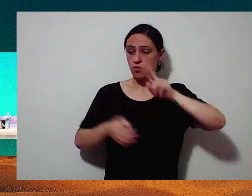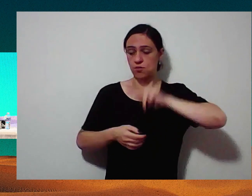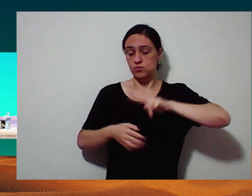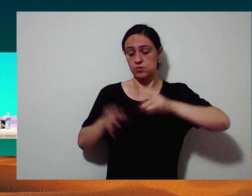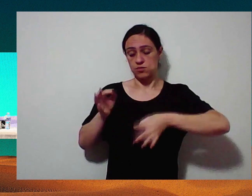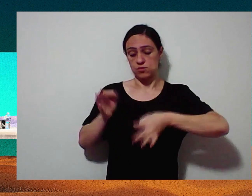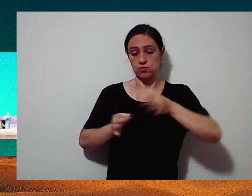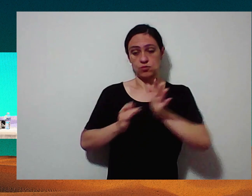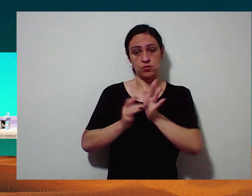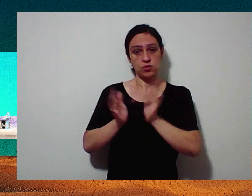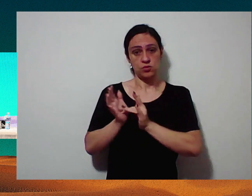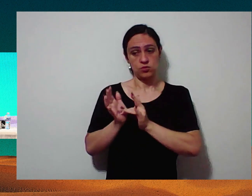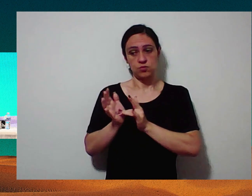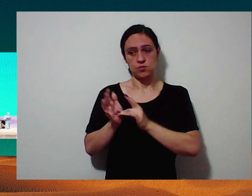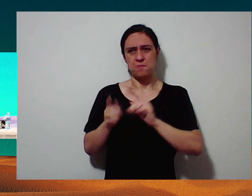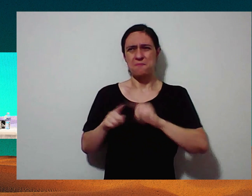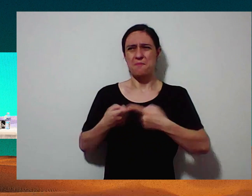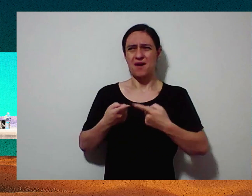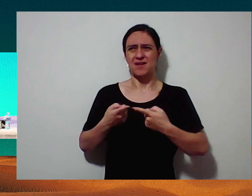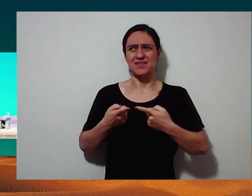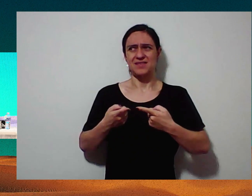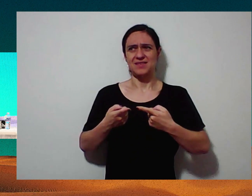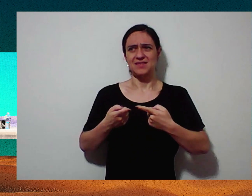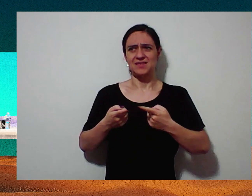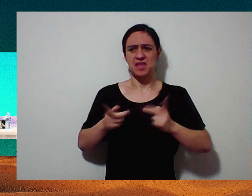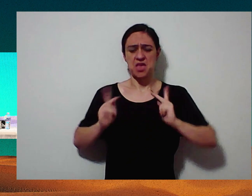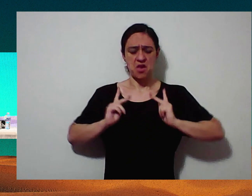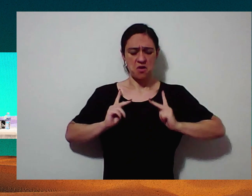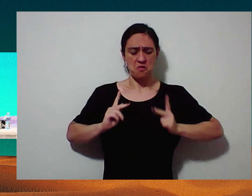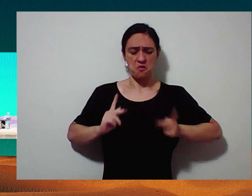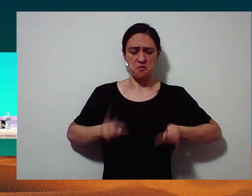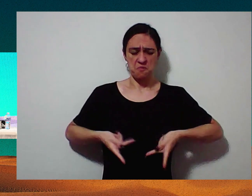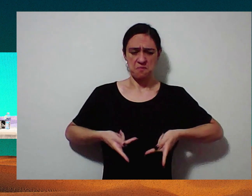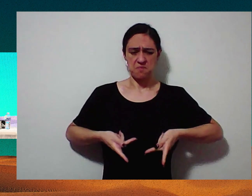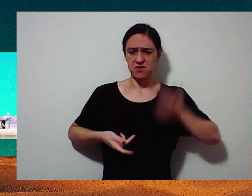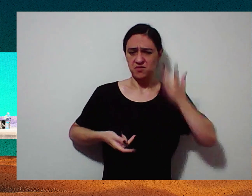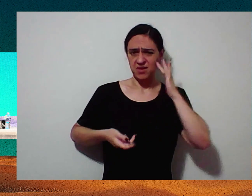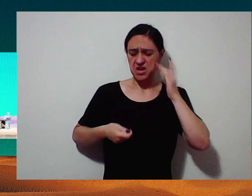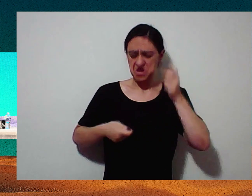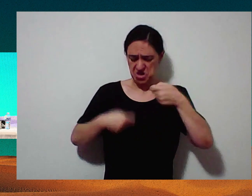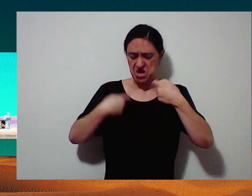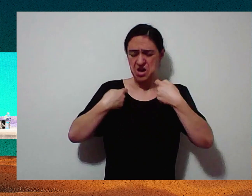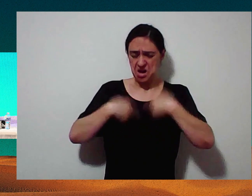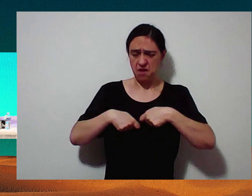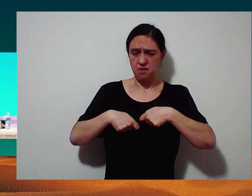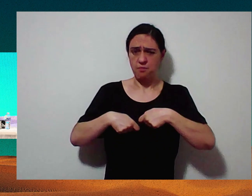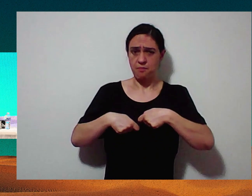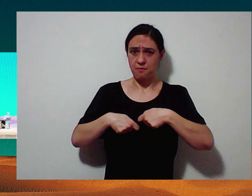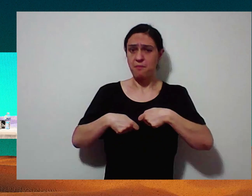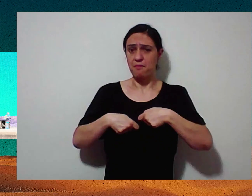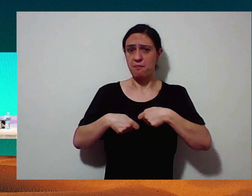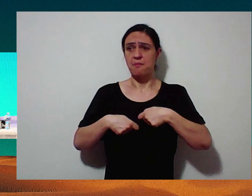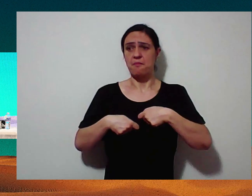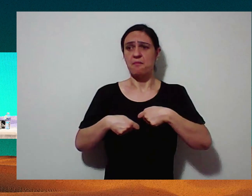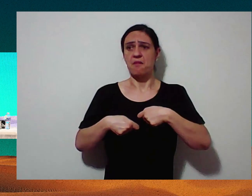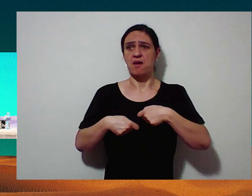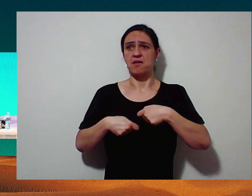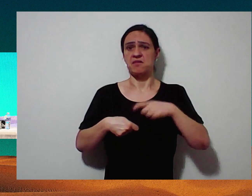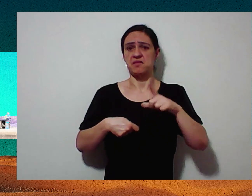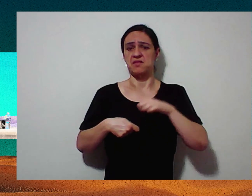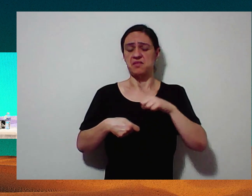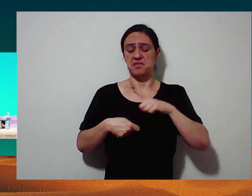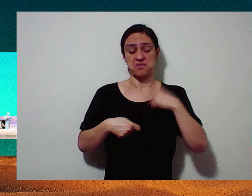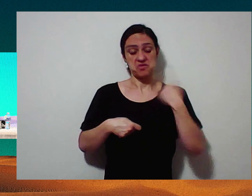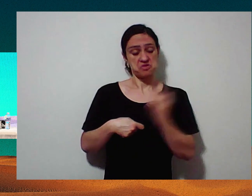homem que vivesse pela sua capacidade, But if he was a man living according to his capacity tivesse sua autonomia com relação a Deus, and had